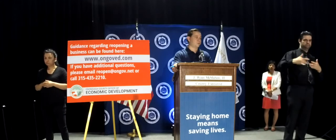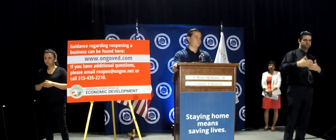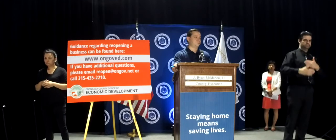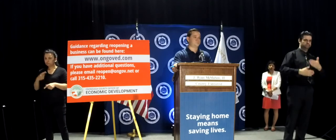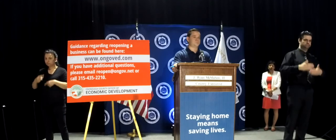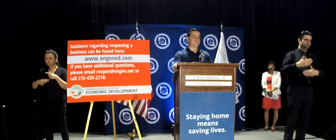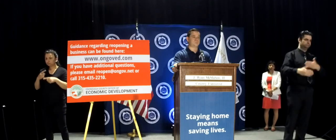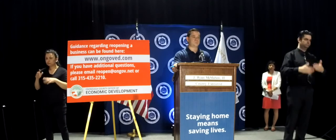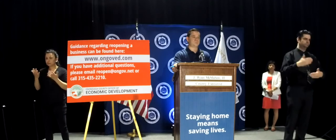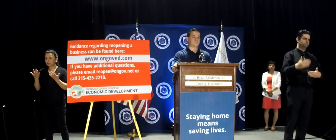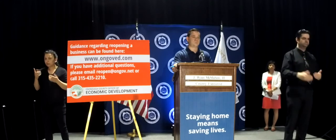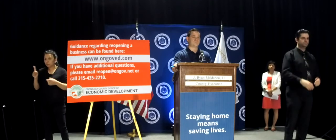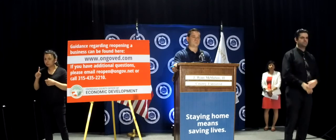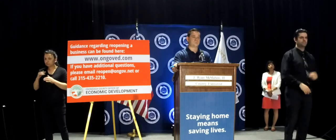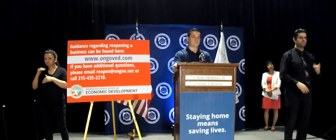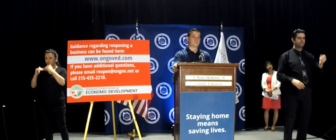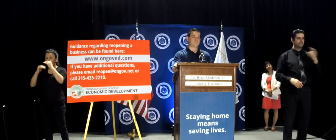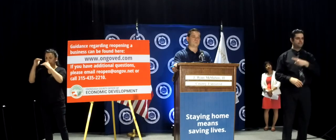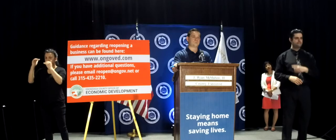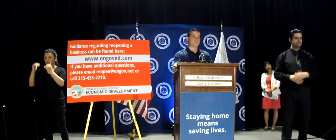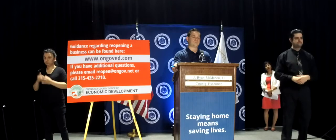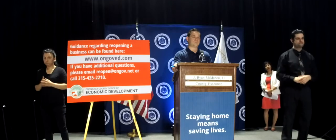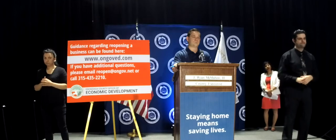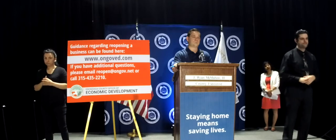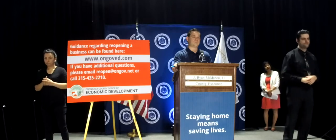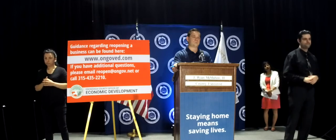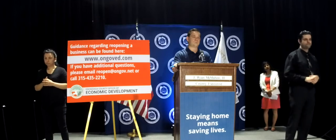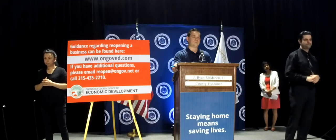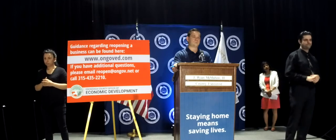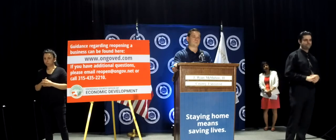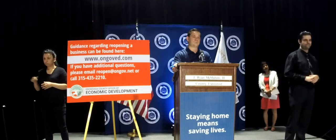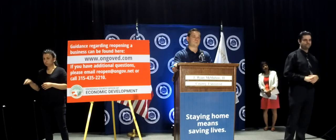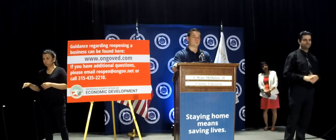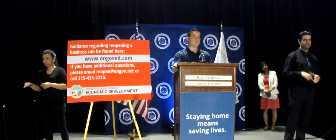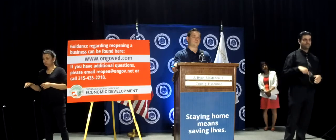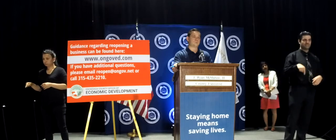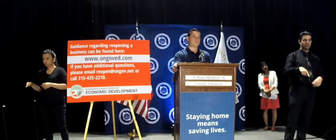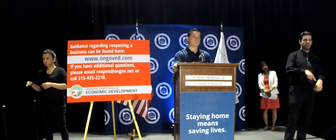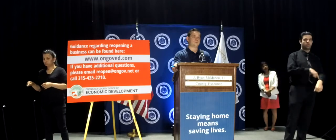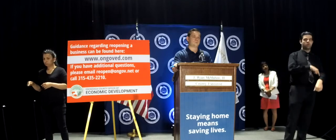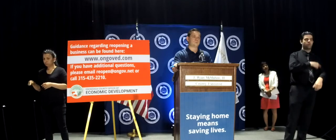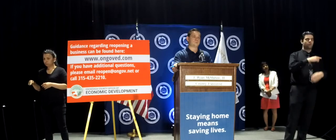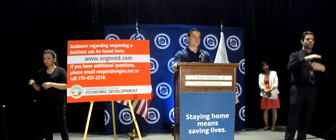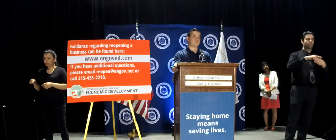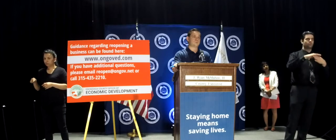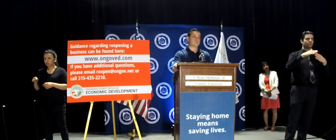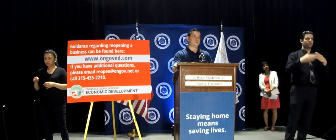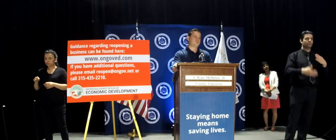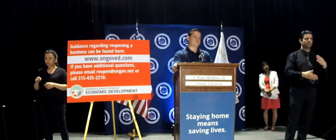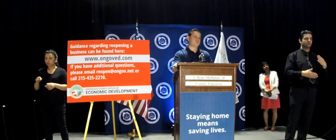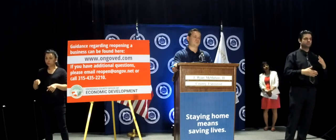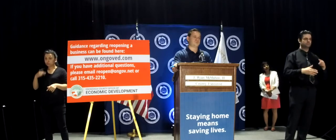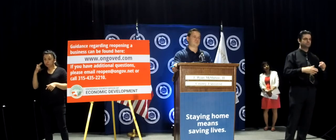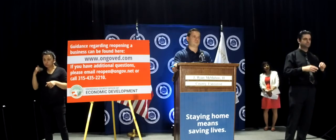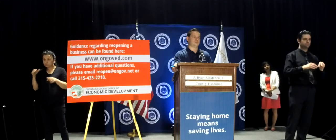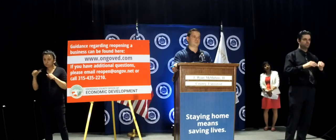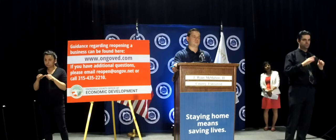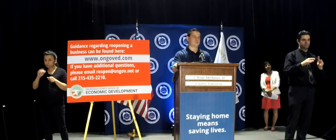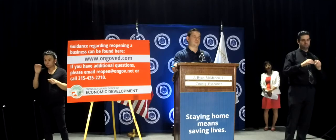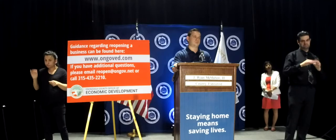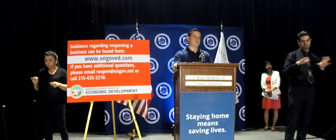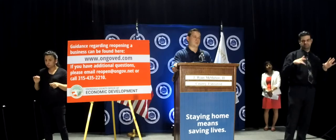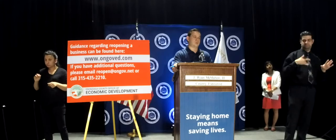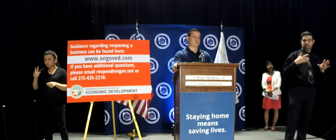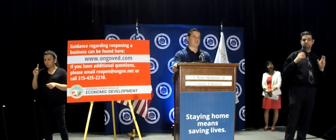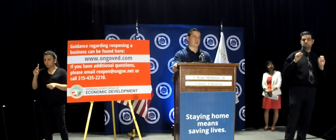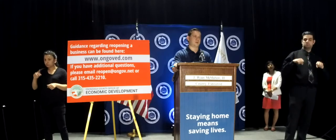know works. We'd know the results, though, of this long weekend's spread before we get to phase 2. Or